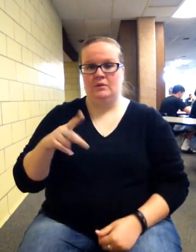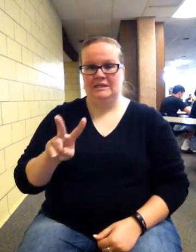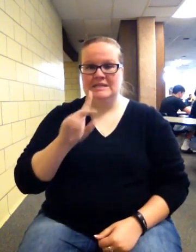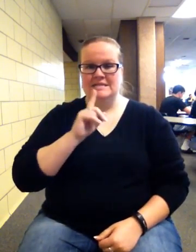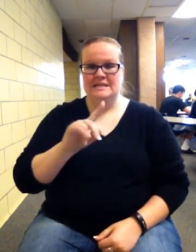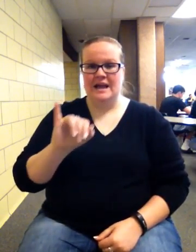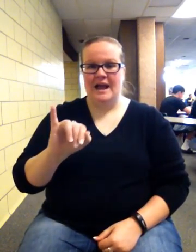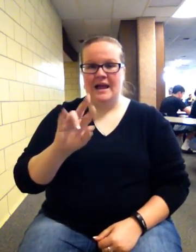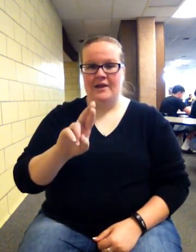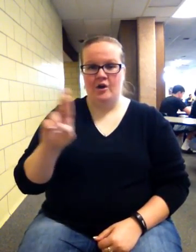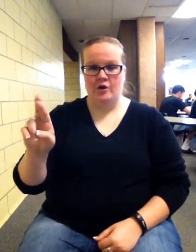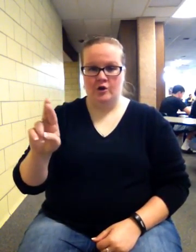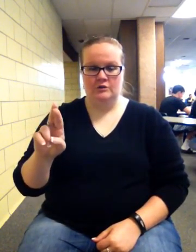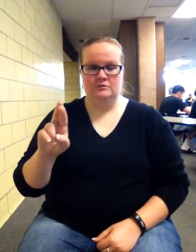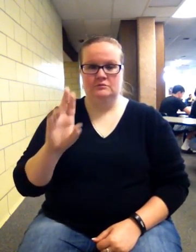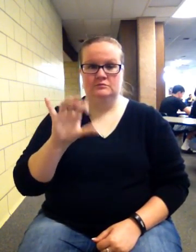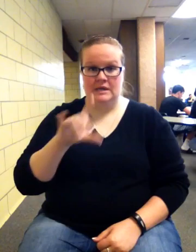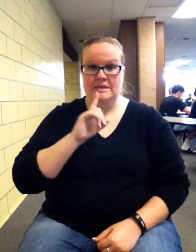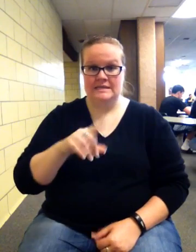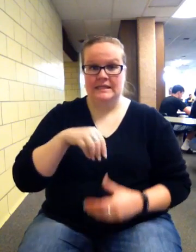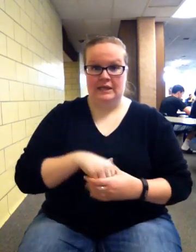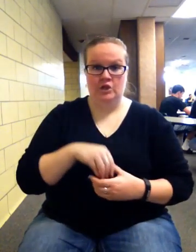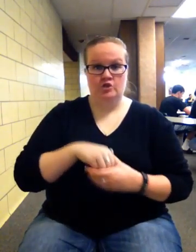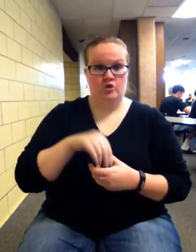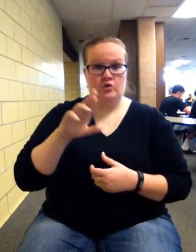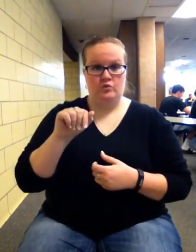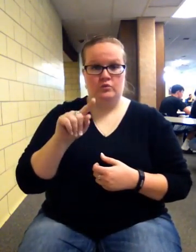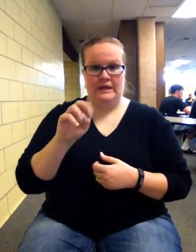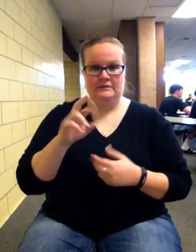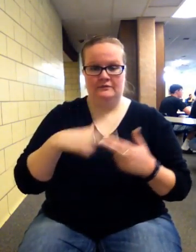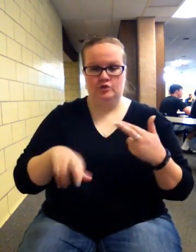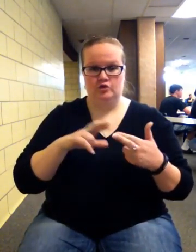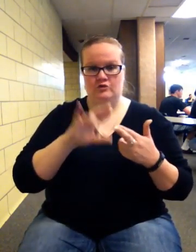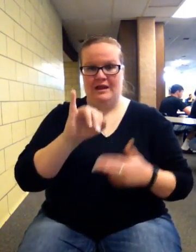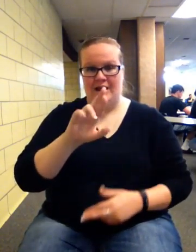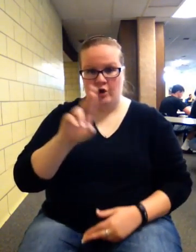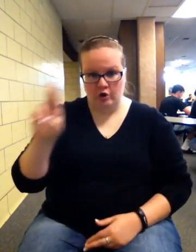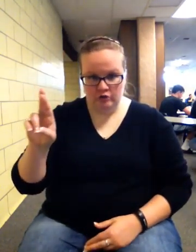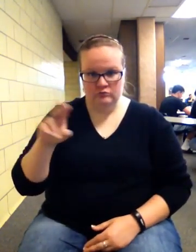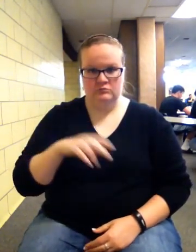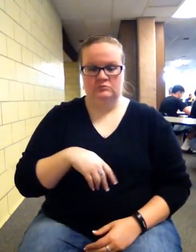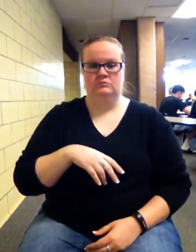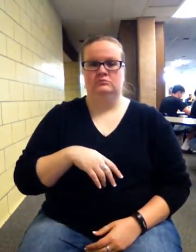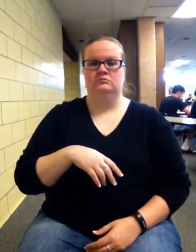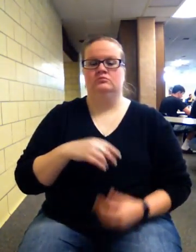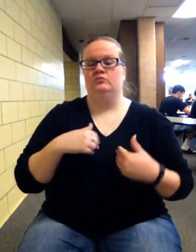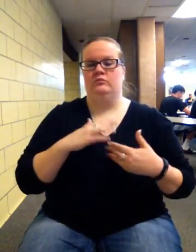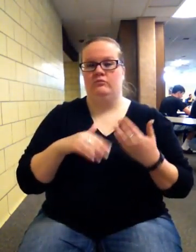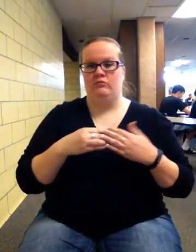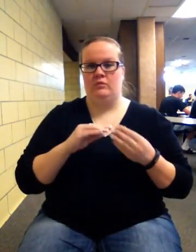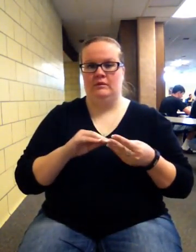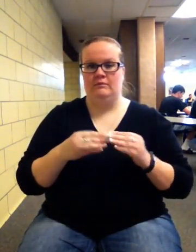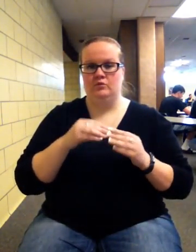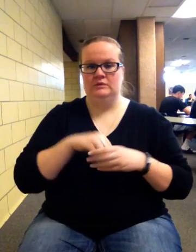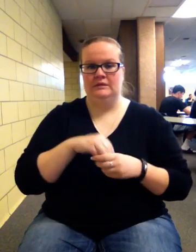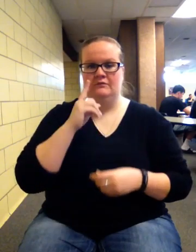IRR button. That stands for internal rate of return. So once you get all of those numbers in for net present value, all you have to do is hit